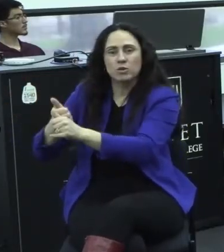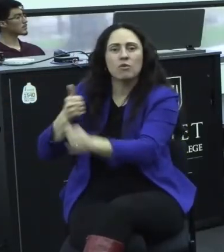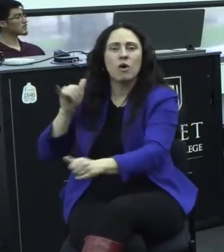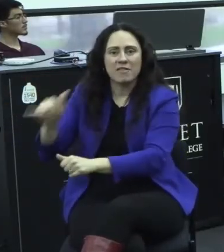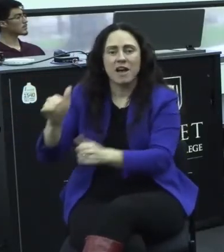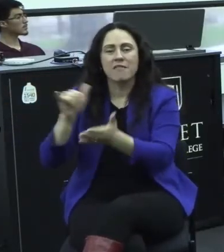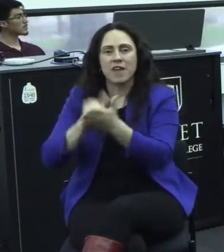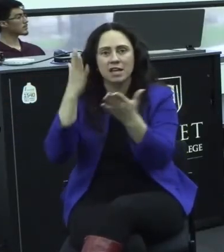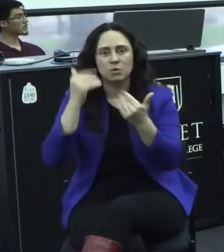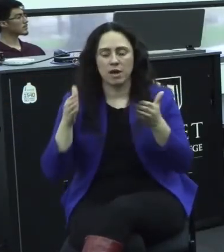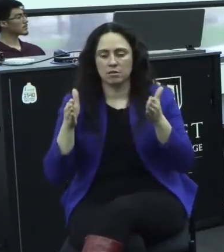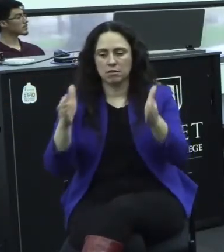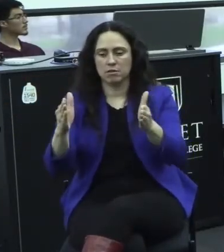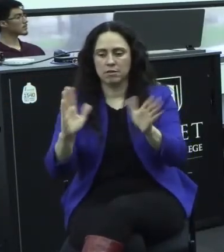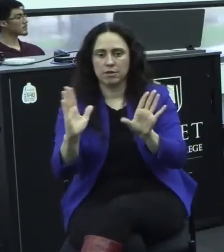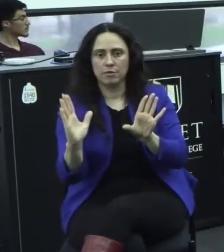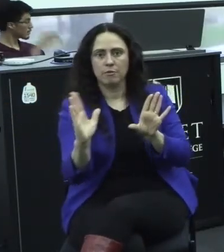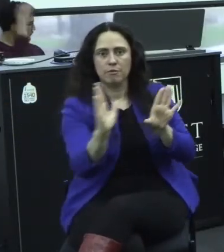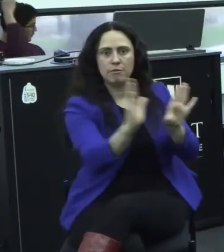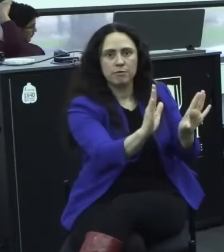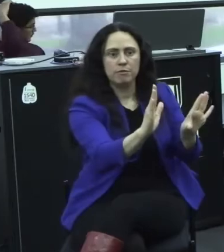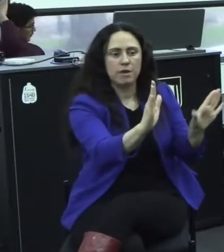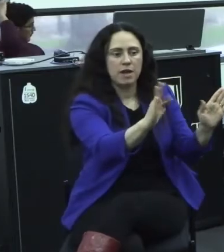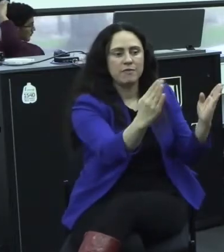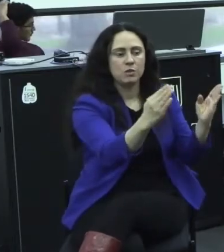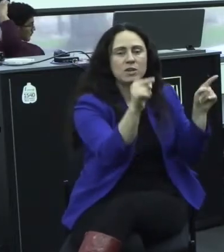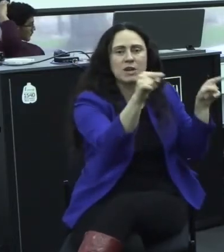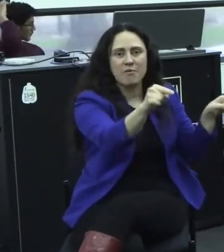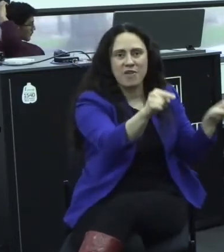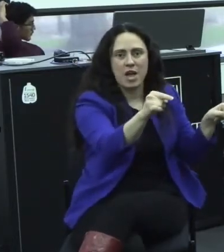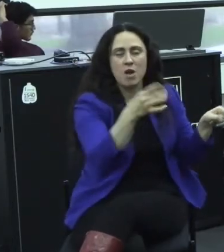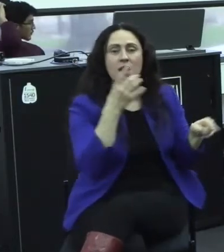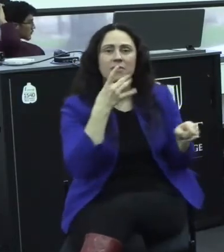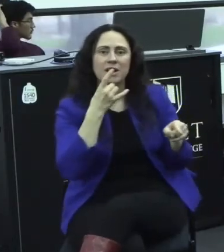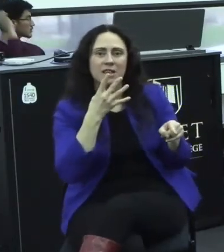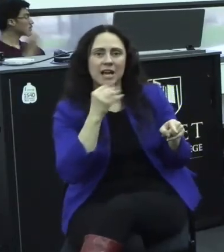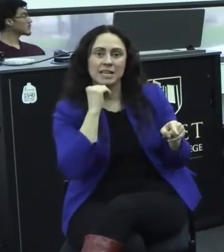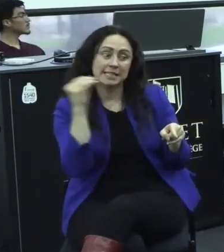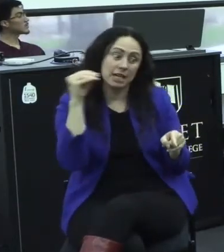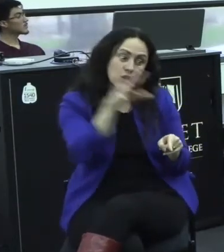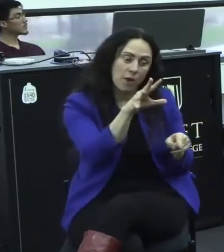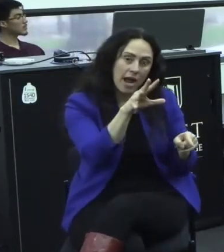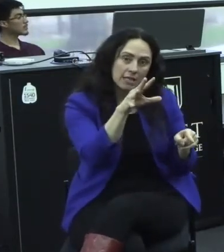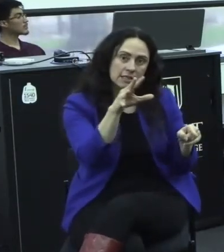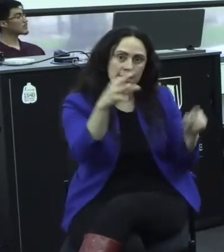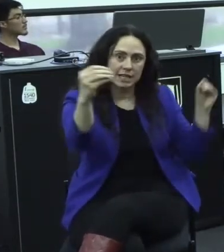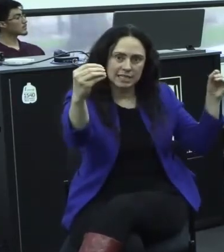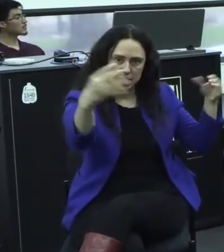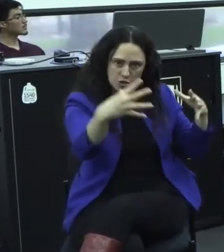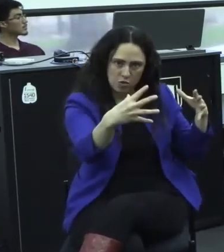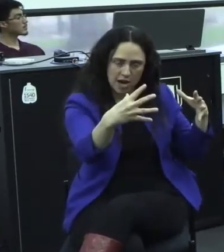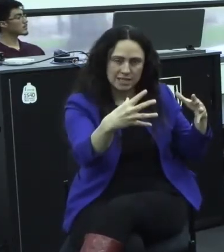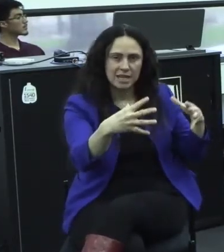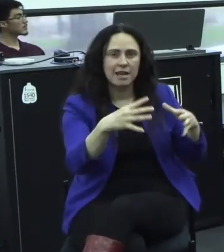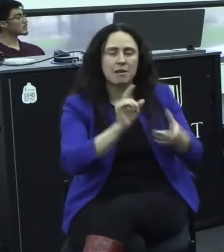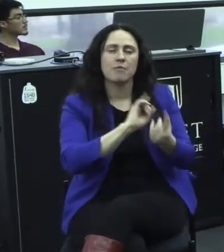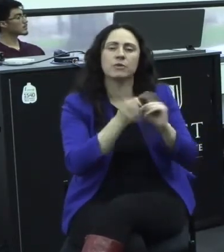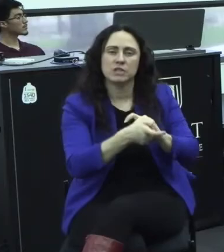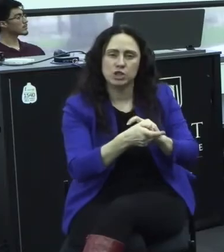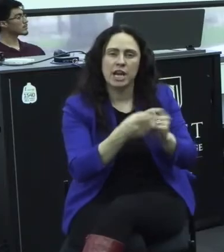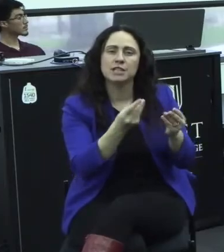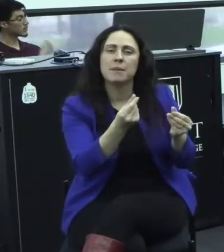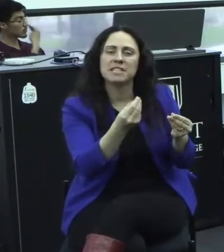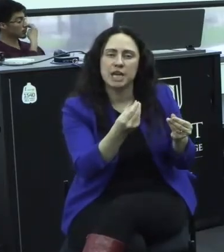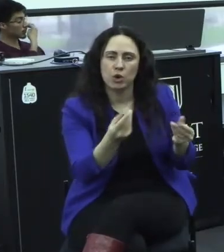are arranged in the way they are. The light is indirect within this vestibule space, and there's a kind of change in